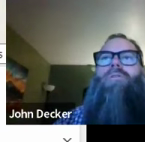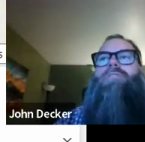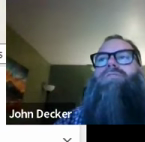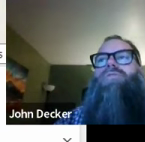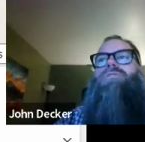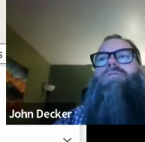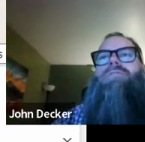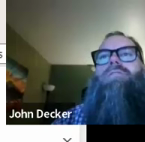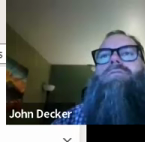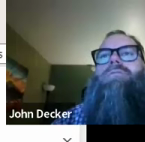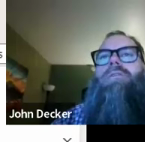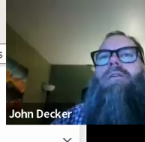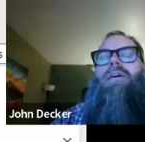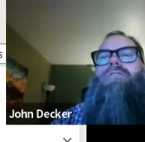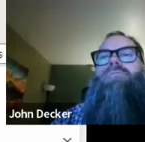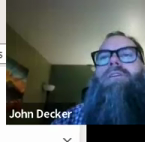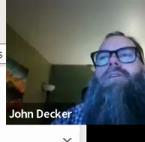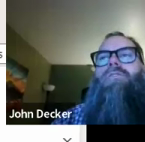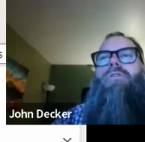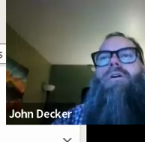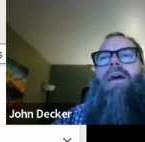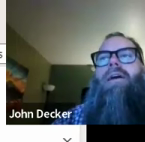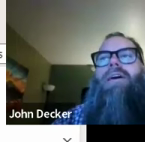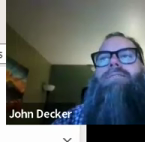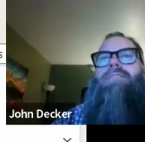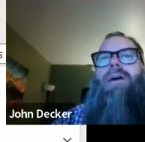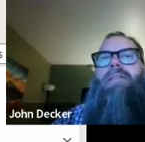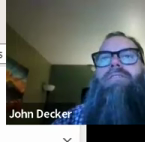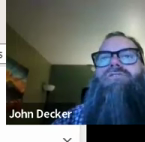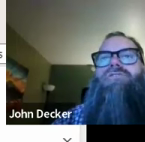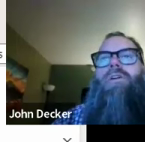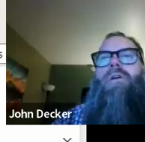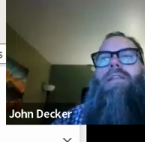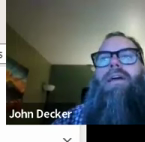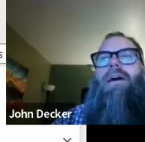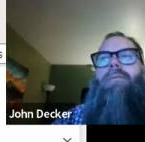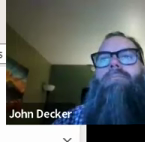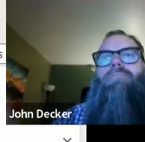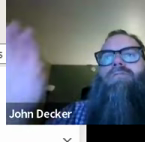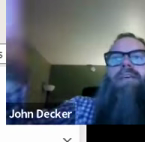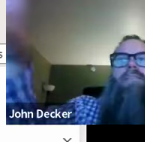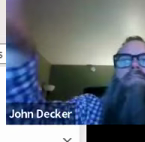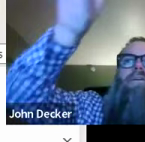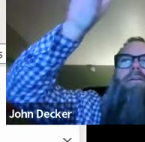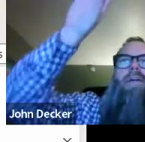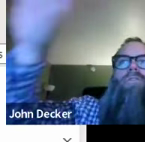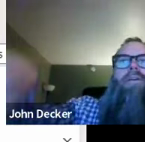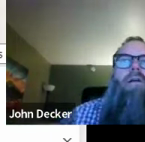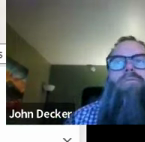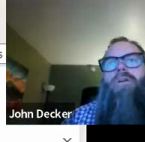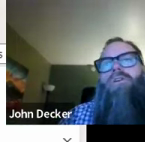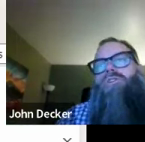us if you are under one of these 4 service codes that you believe that you are going to have excess mileage. We are going to send